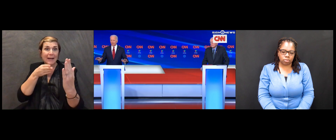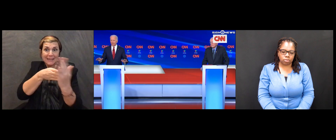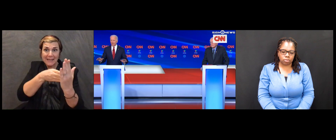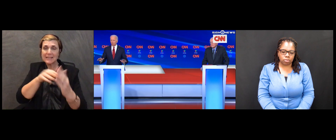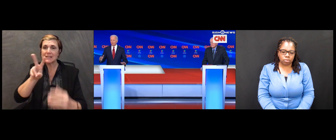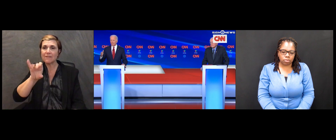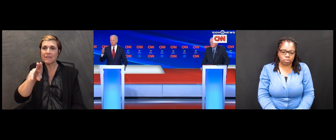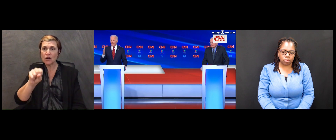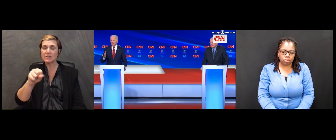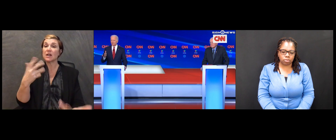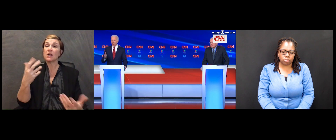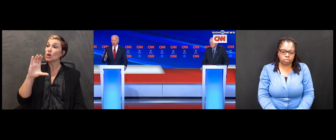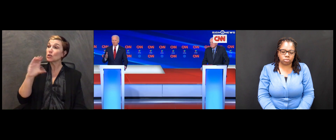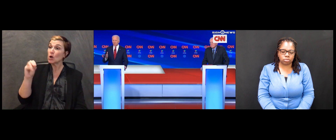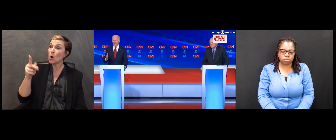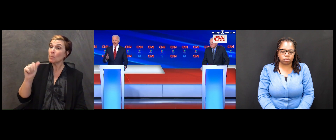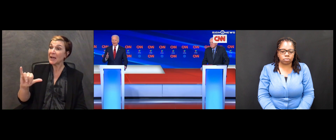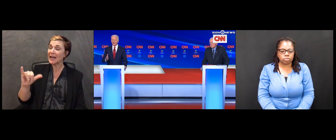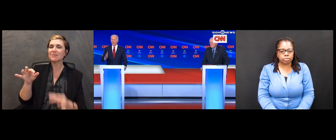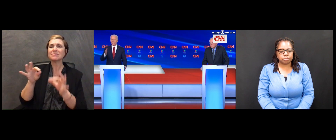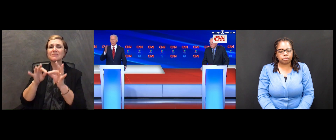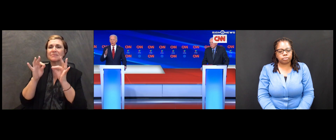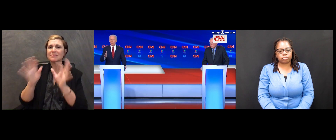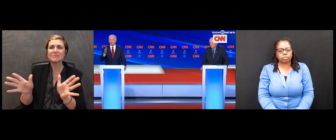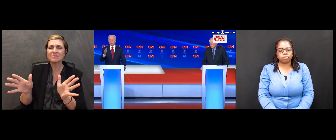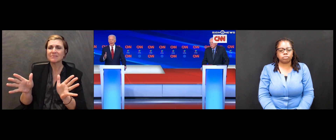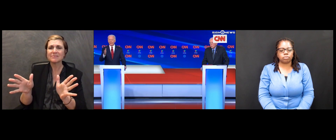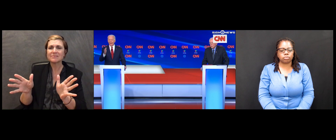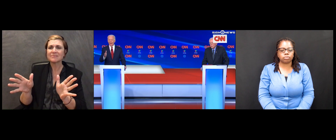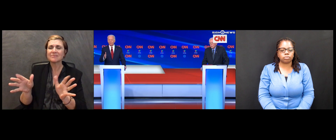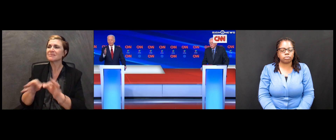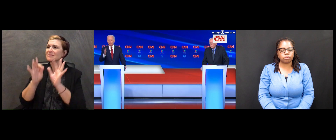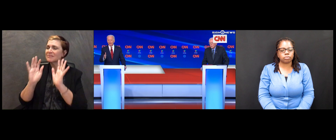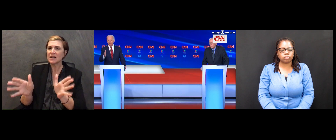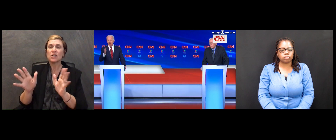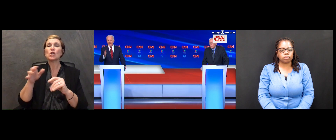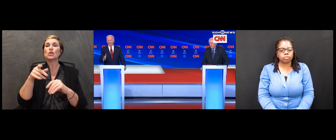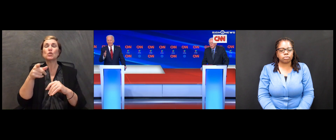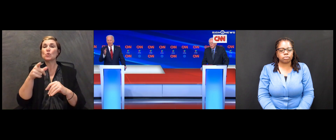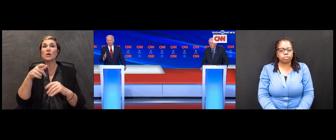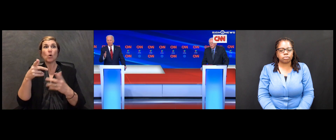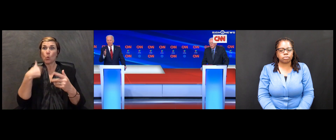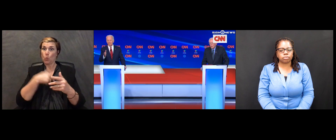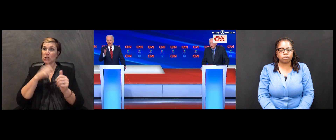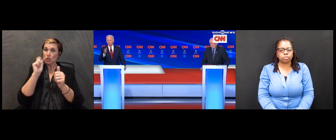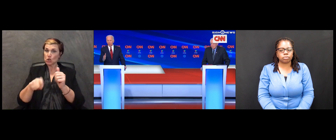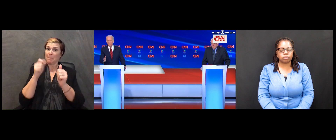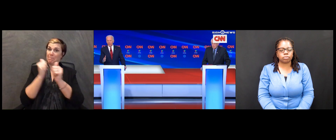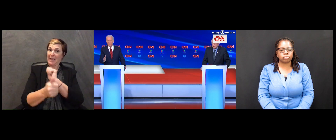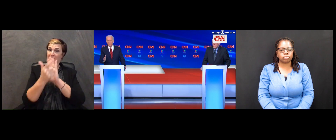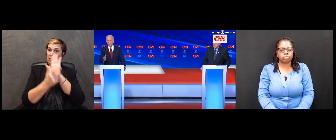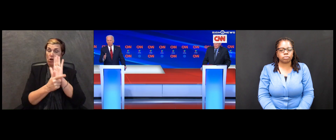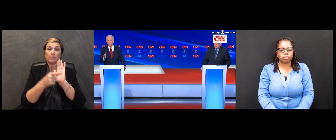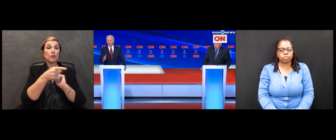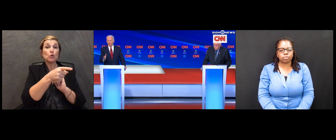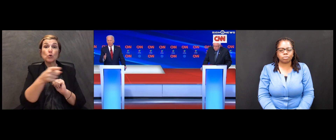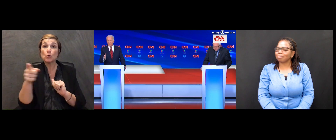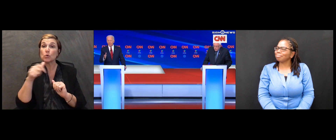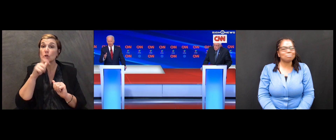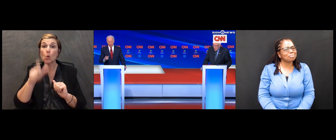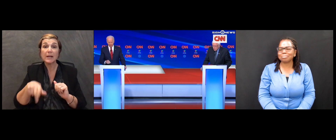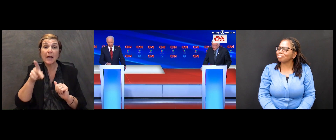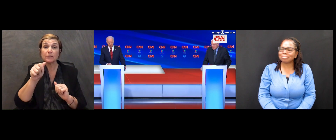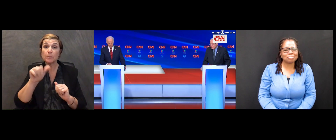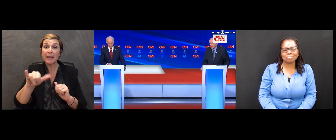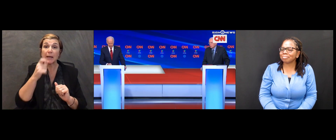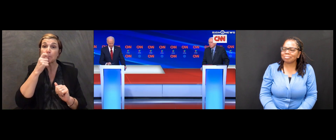or anything. We just passed a law saying that you do not have to pay for any of this, period. That's not true.